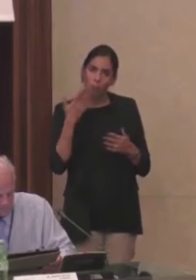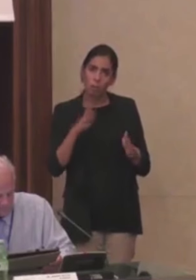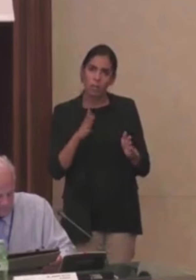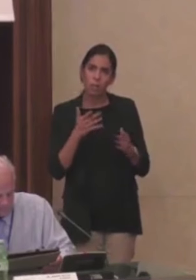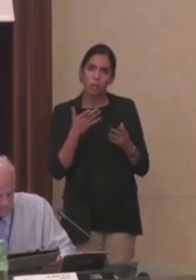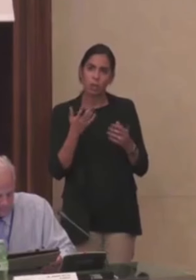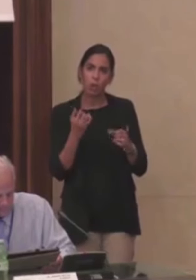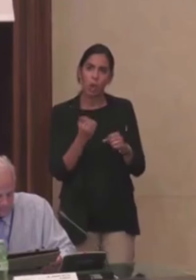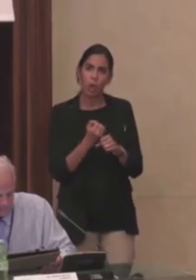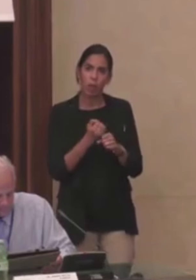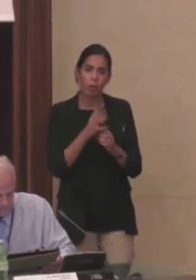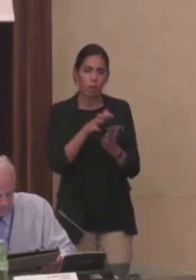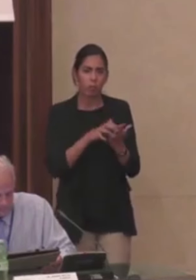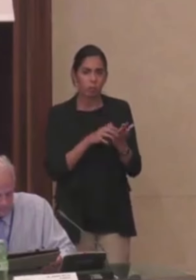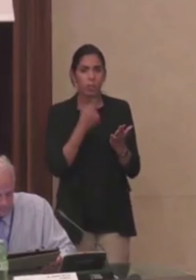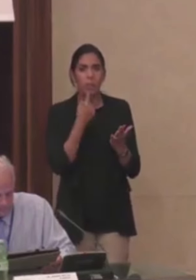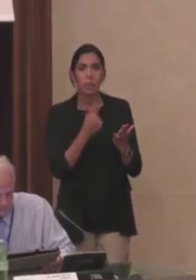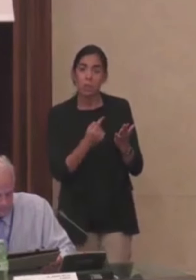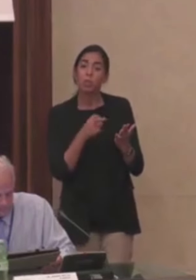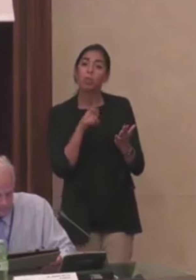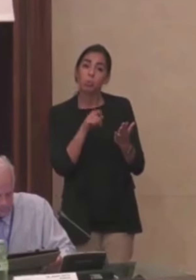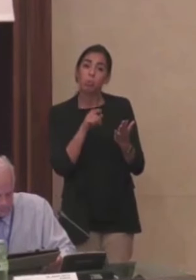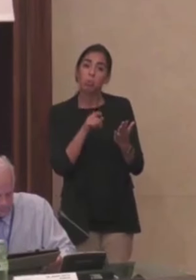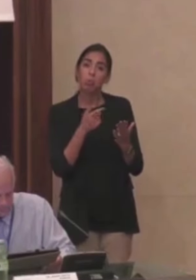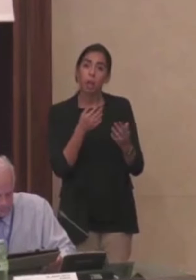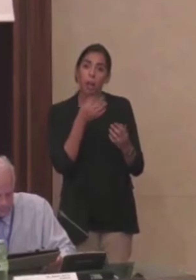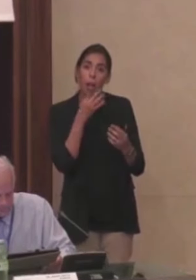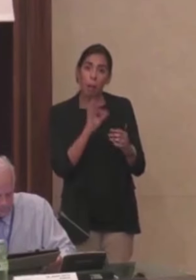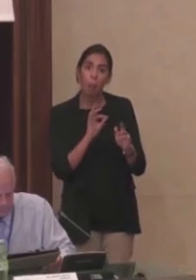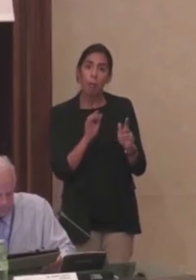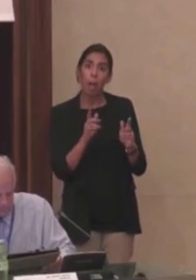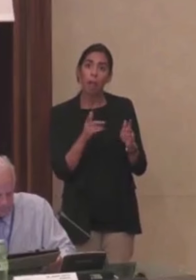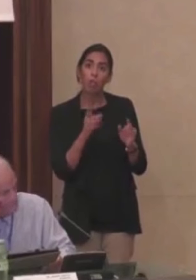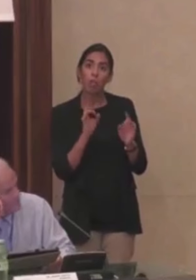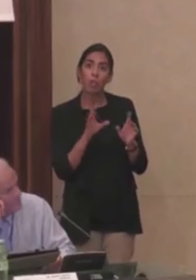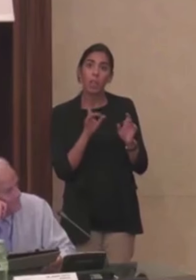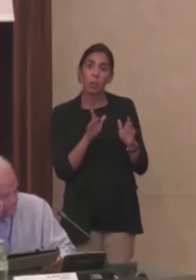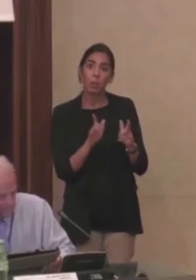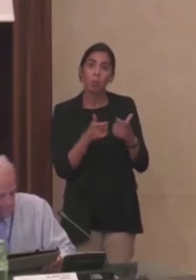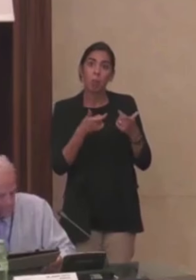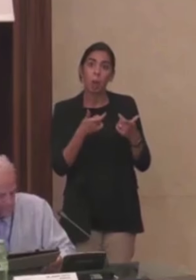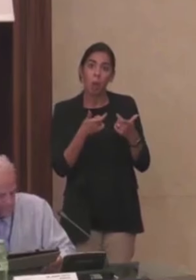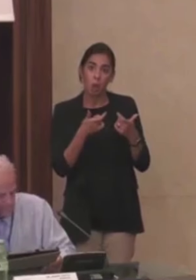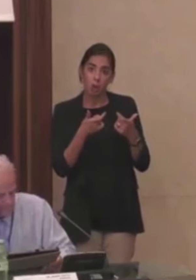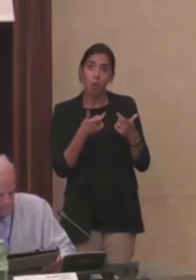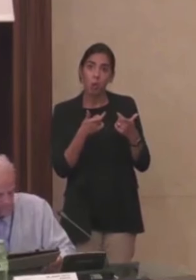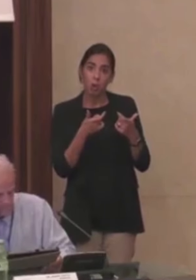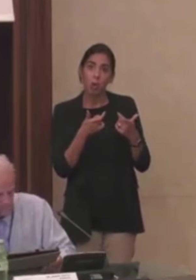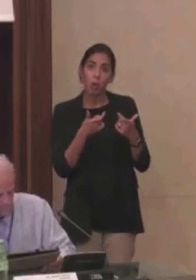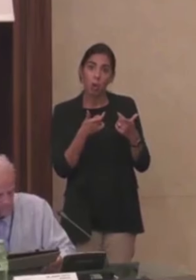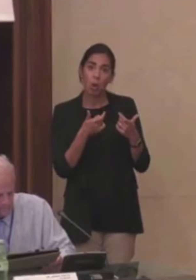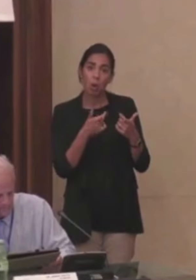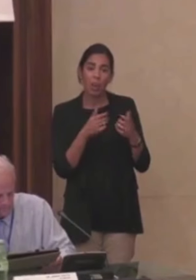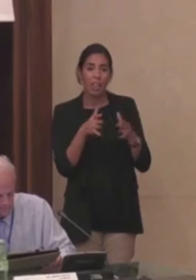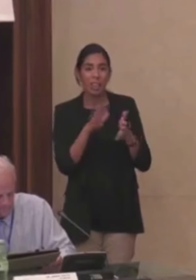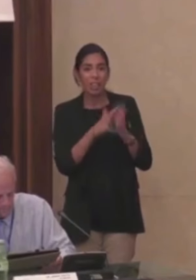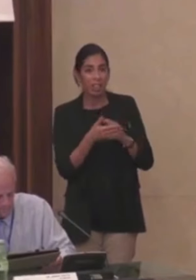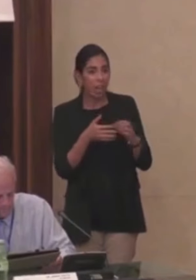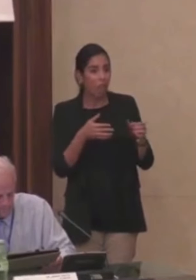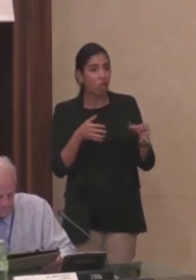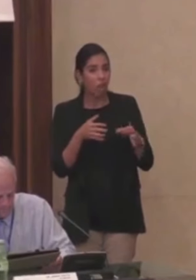Because I know that it prevents the virus from entering the cell. I started experimenting with